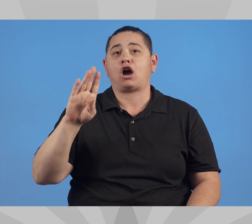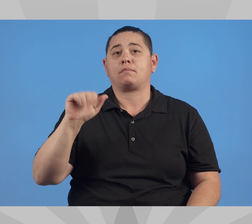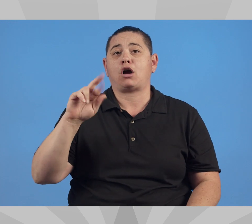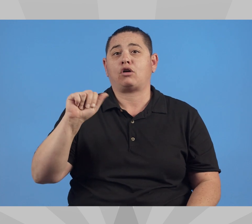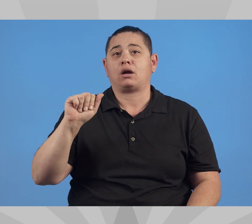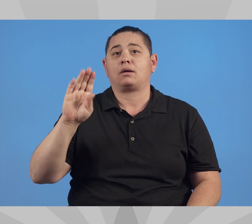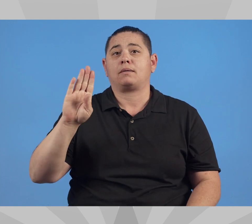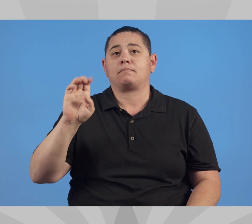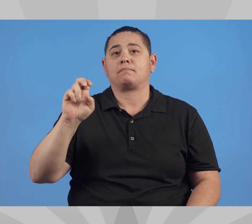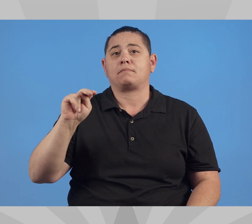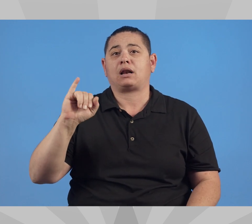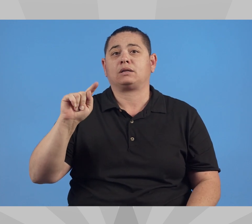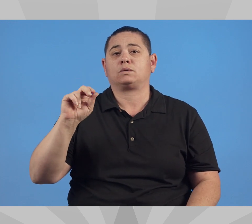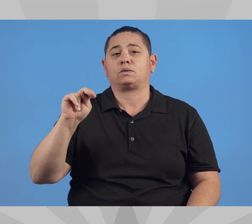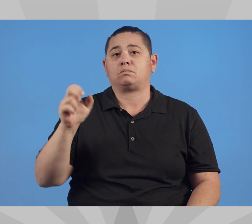Biography.